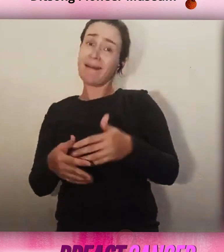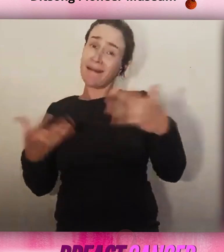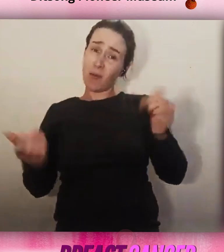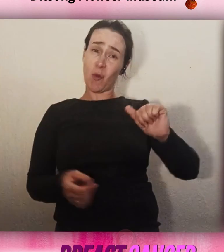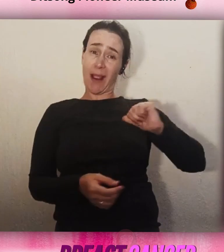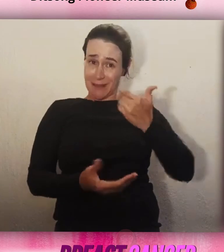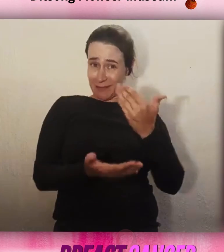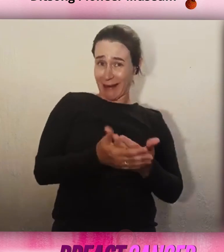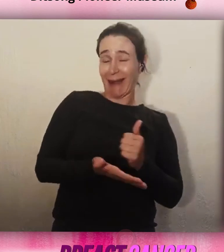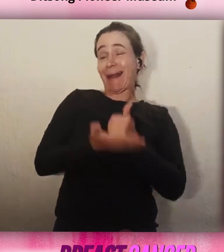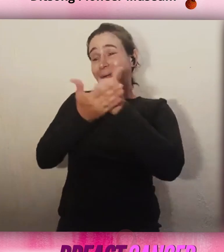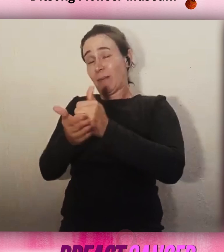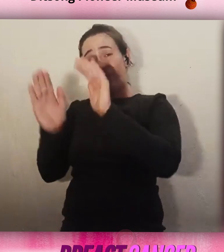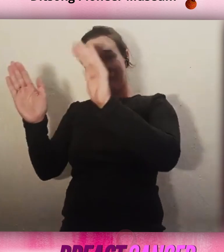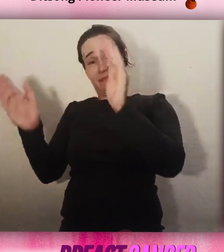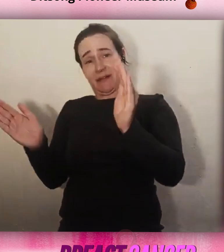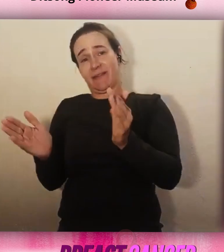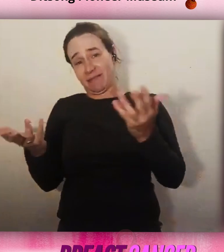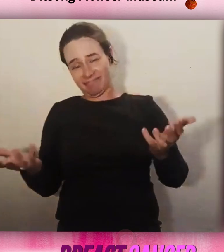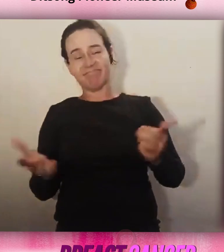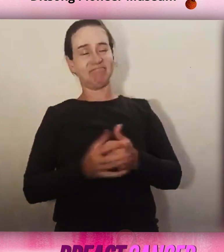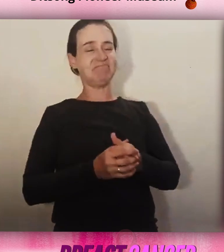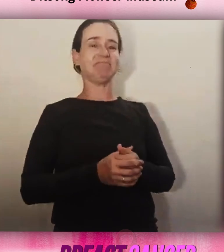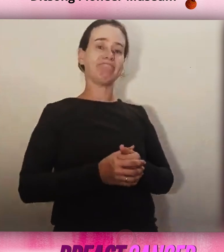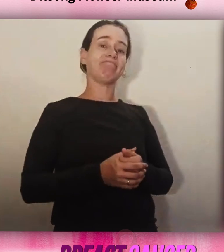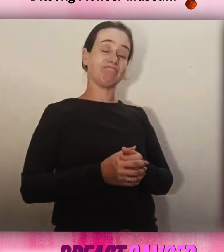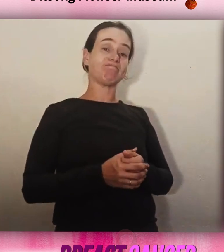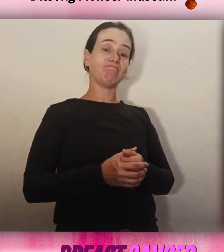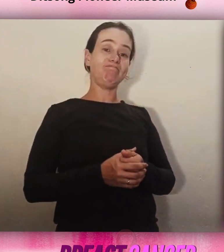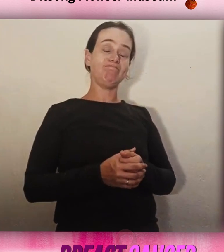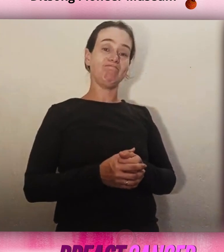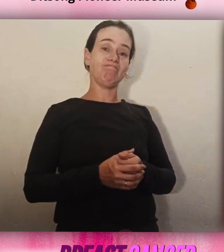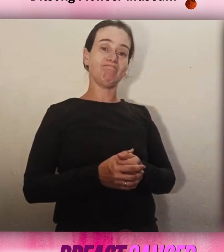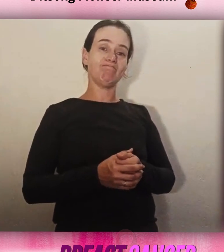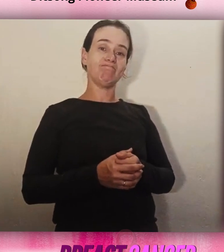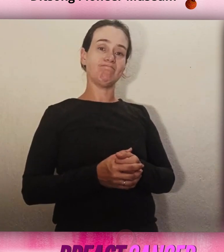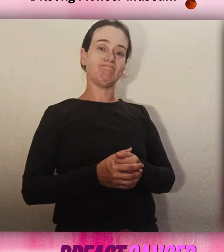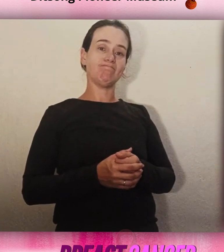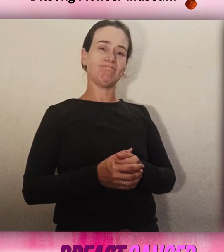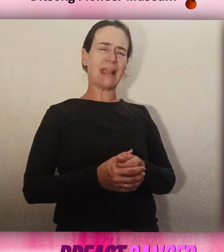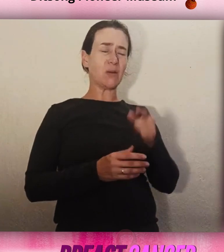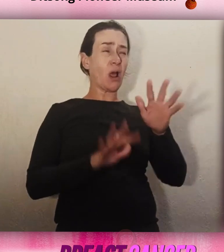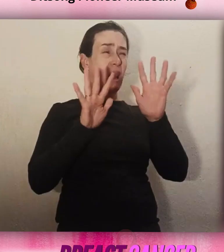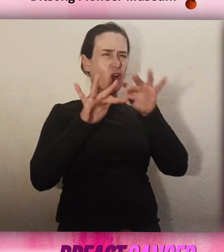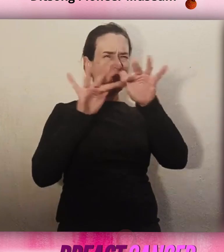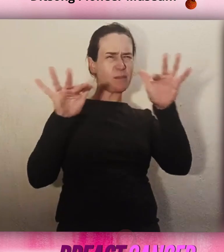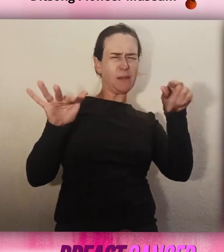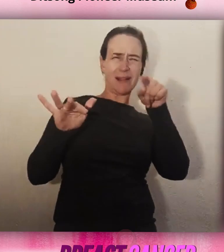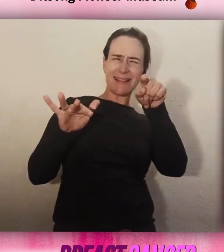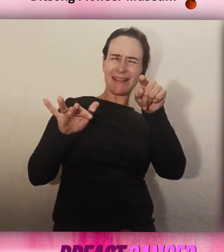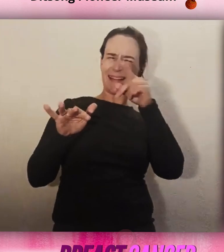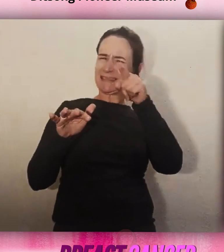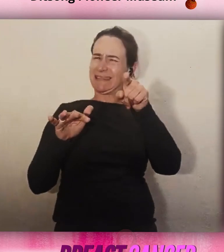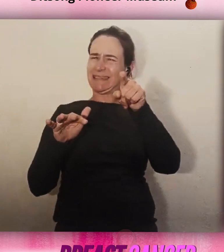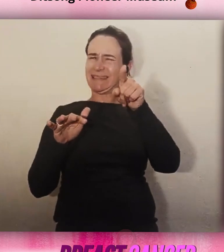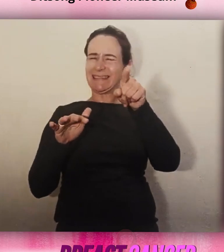someone at Your home husband help can you. do it for you. Ah, Yes, your alright. husband can do it for you. And you know, a lot of us, there's a lot of